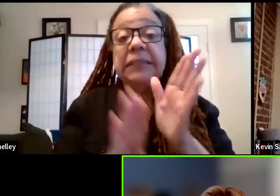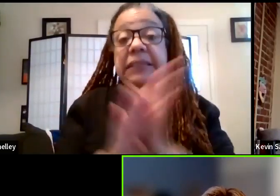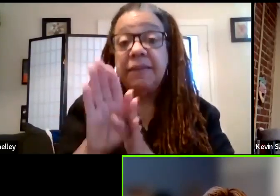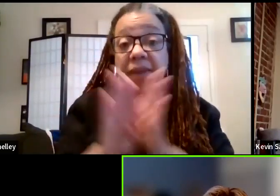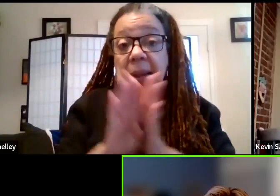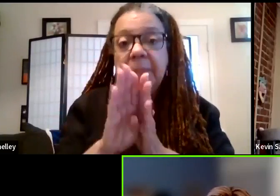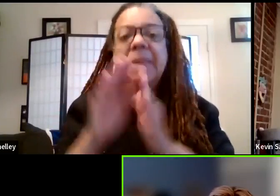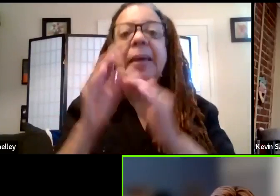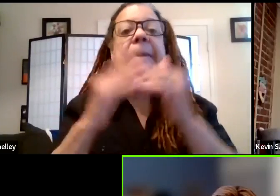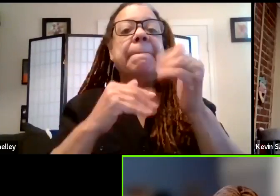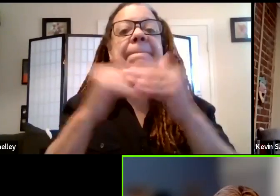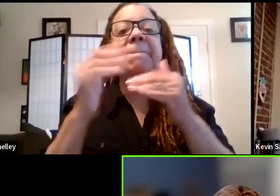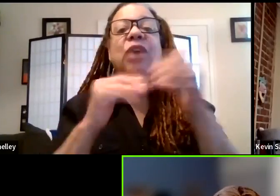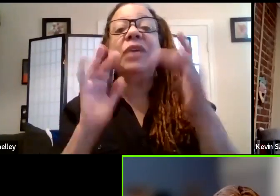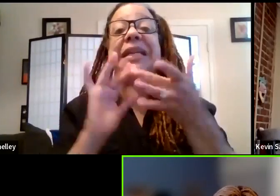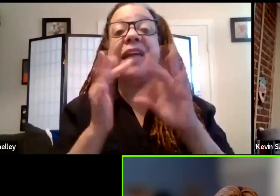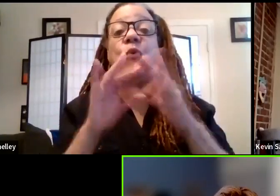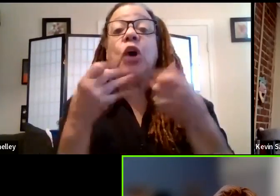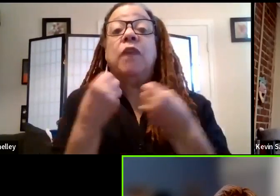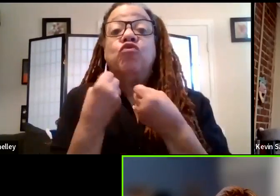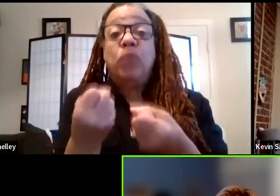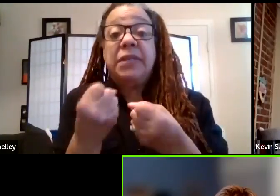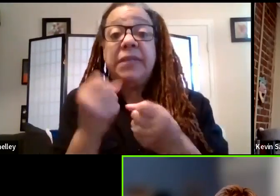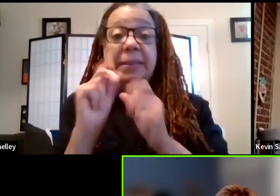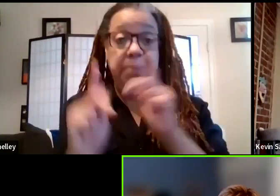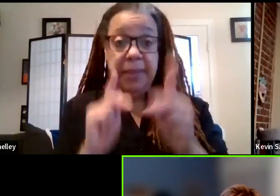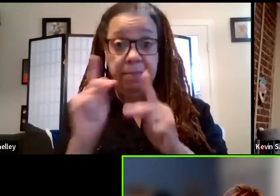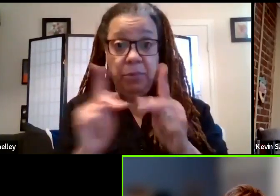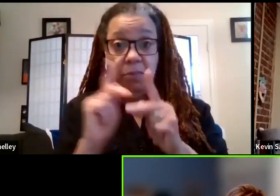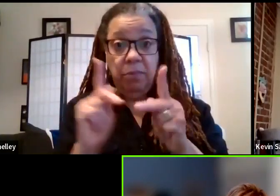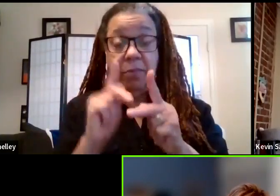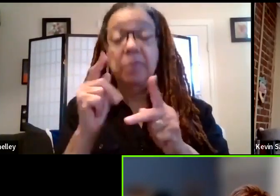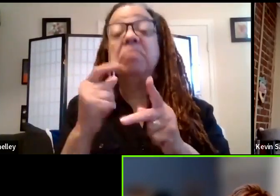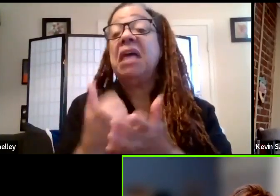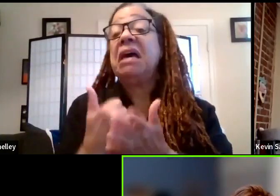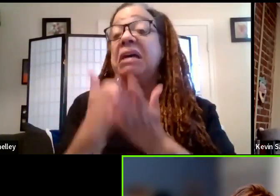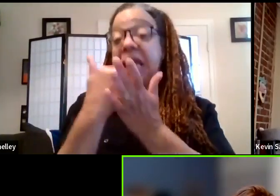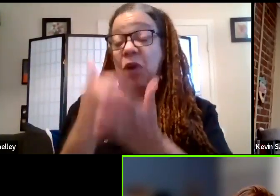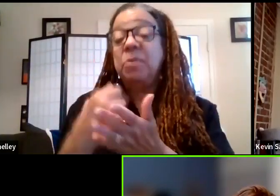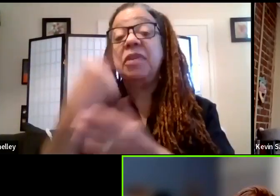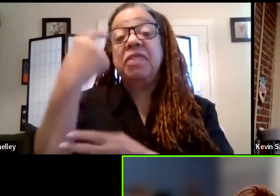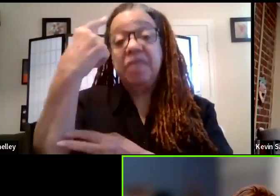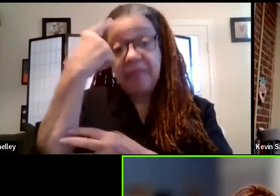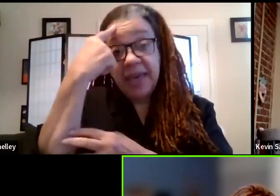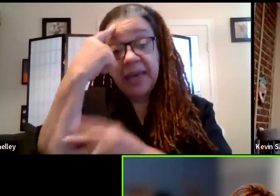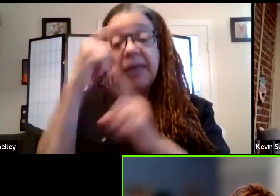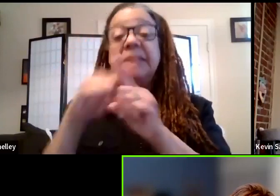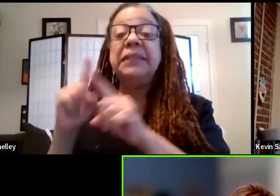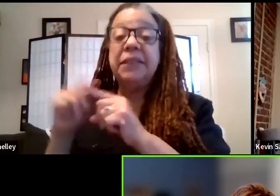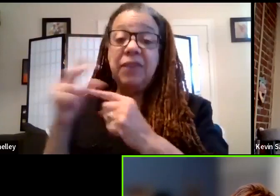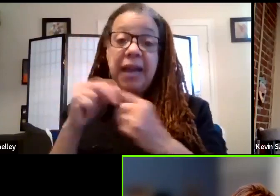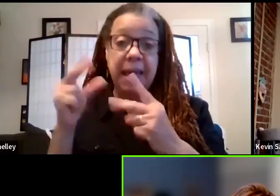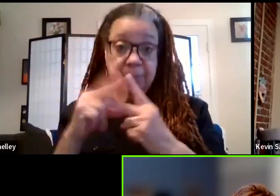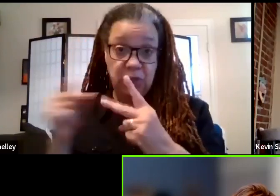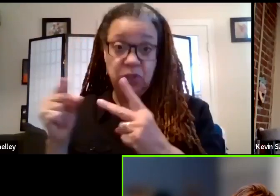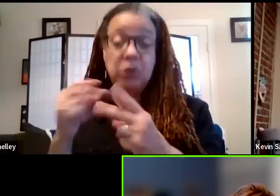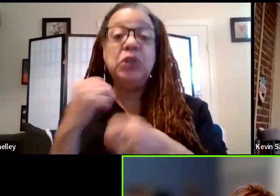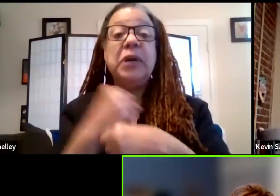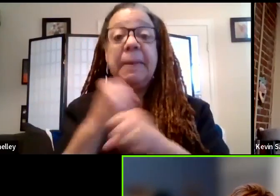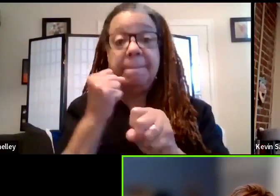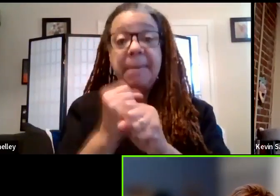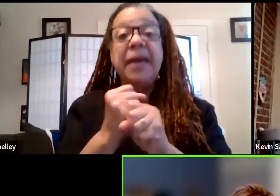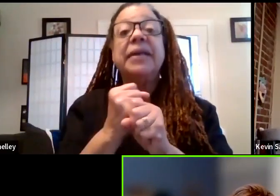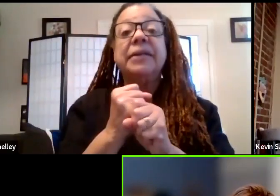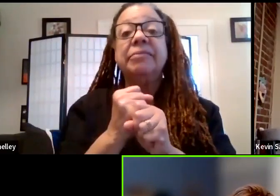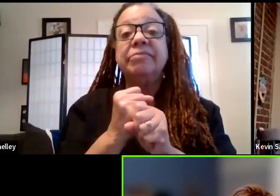a network of trusted people who can help you think through information and options so that you can make informed decisions with support. If